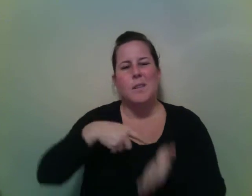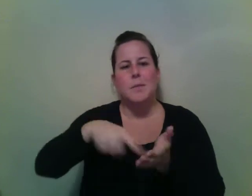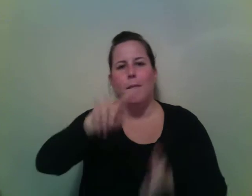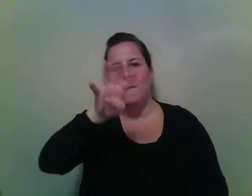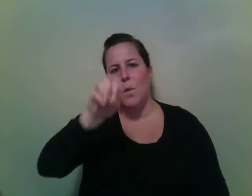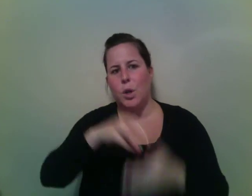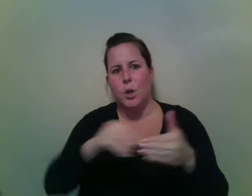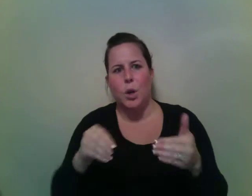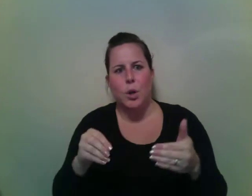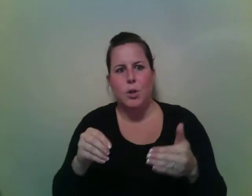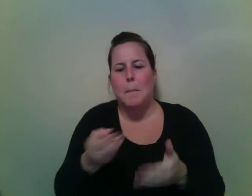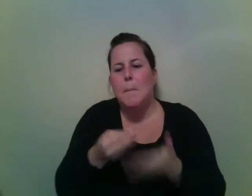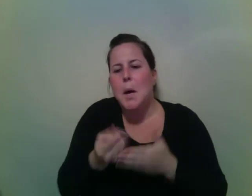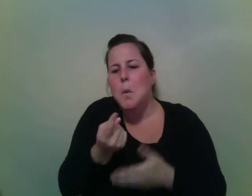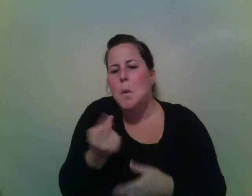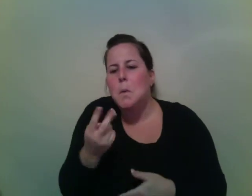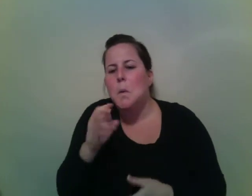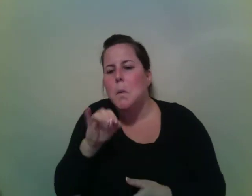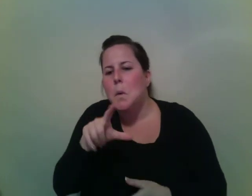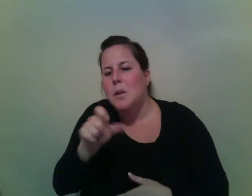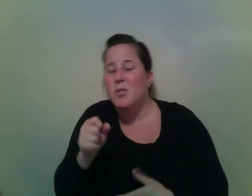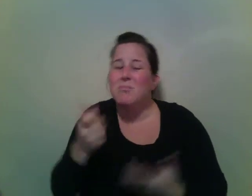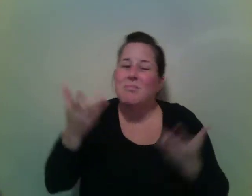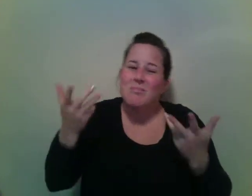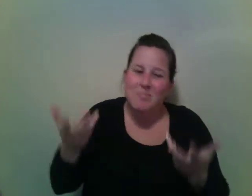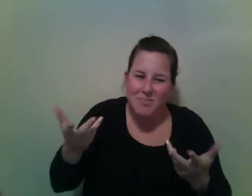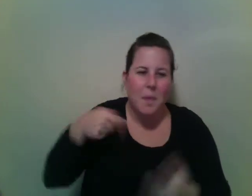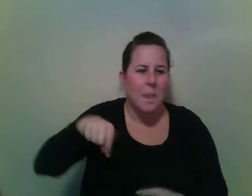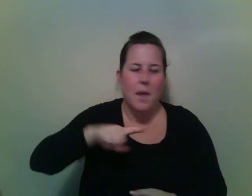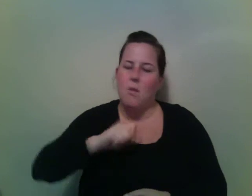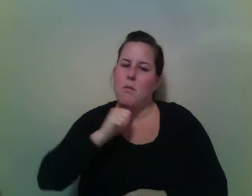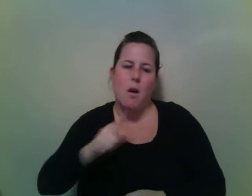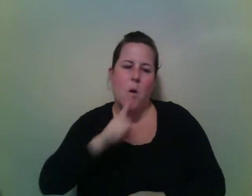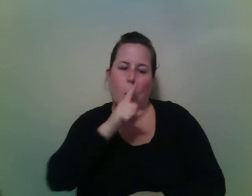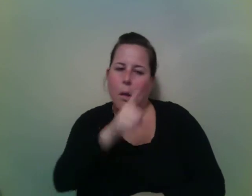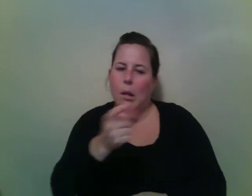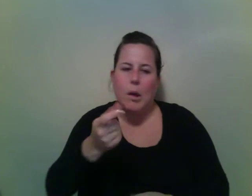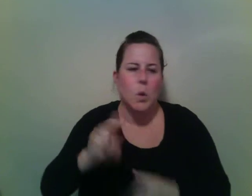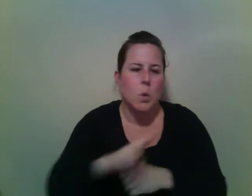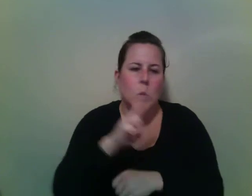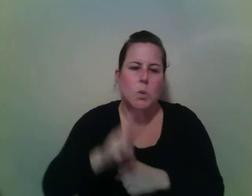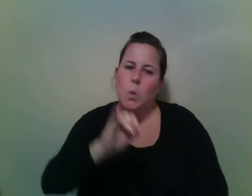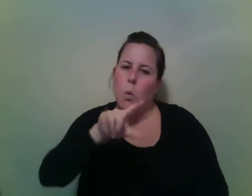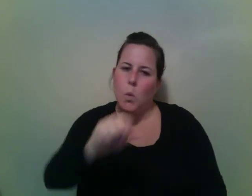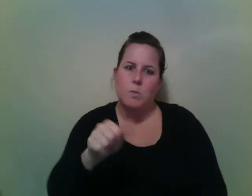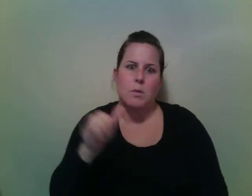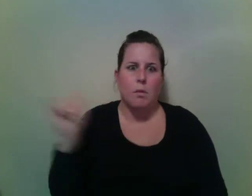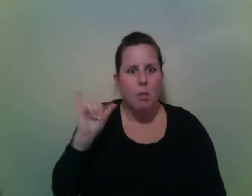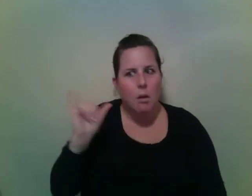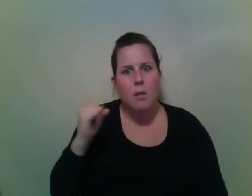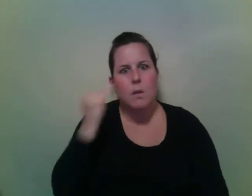buying one or two oils. Chances are they are not going to be using those oils like they would be if they had